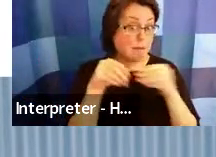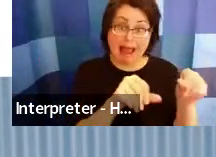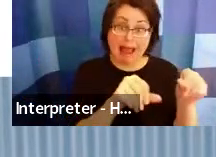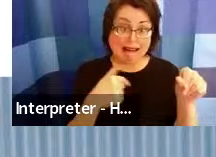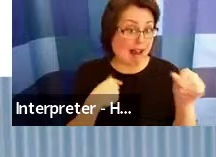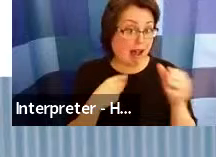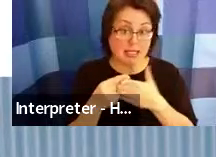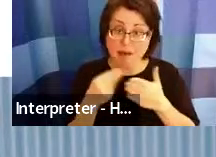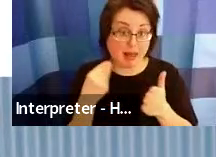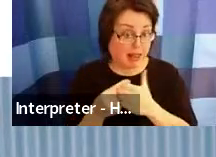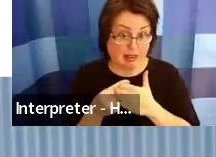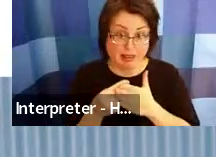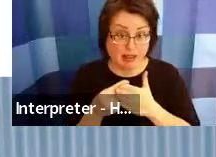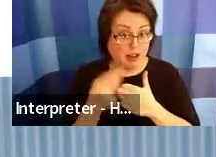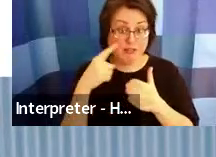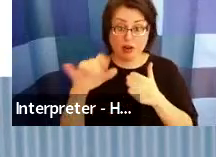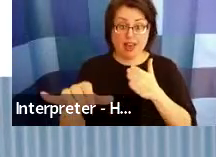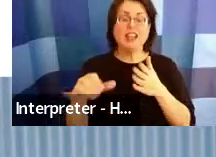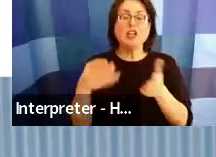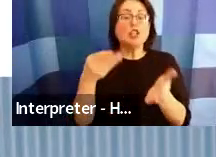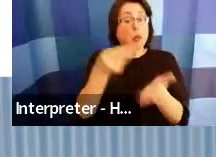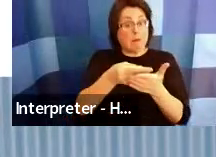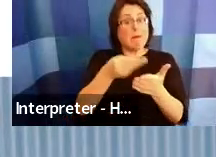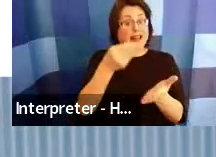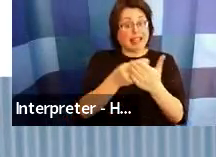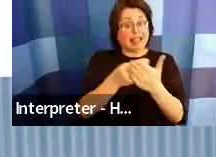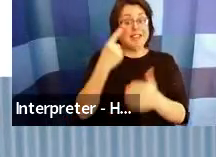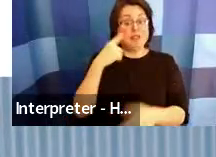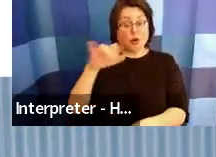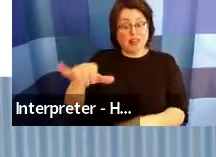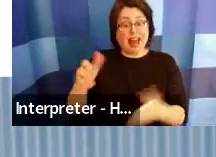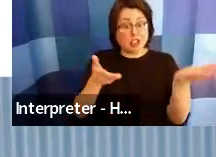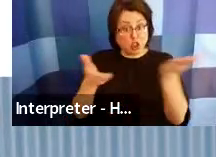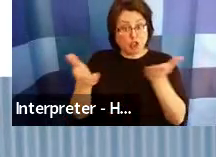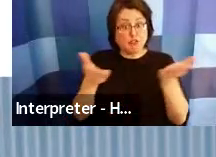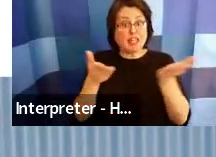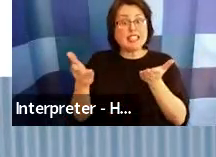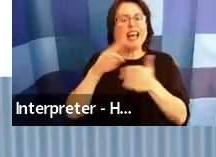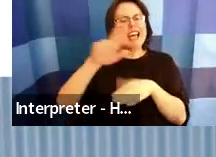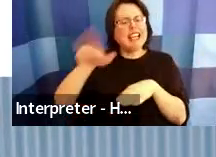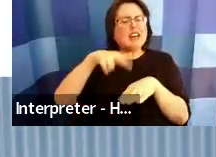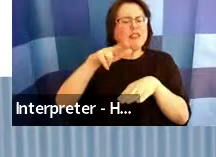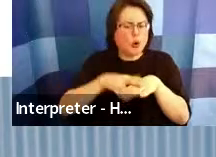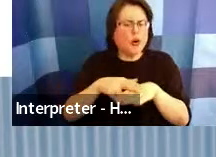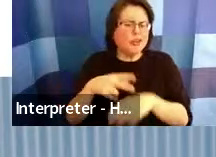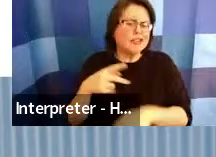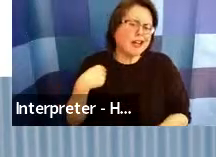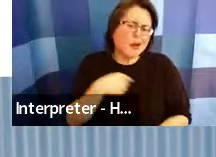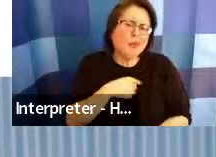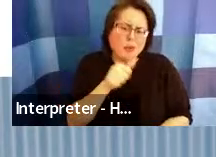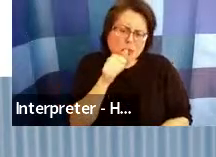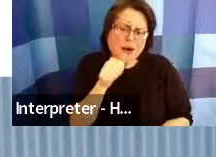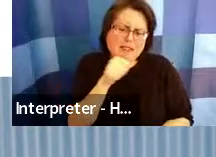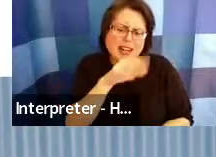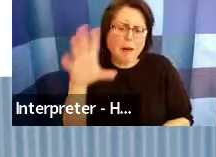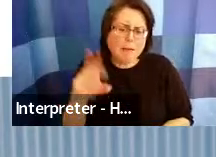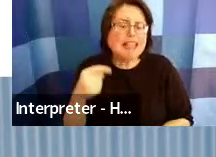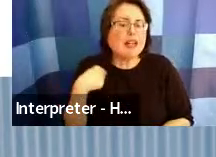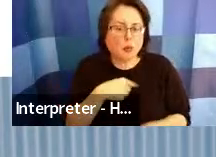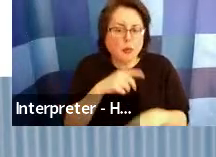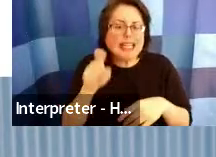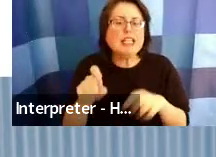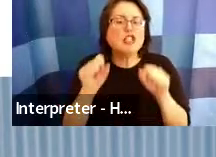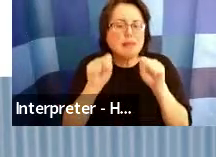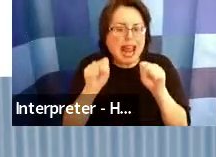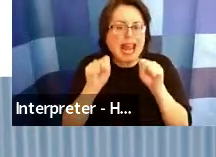vehicles on the streets. And so the financial sustainability of the service is, of course, one that's critical to us as a private sector operator. This